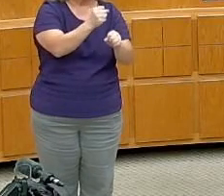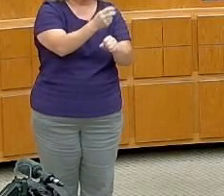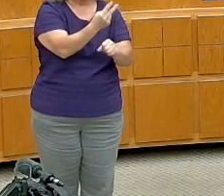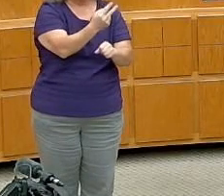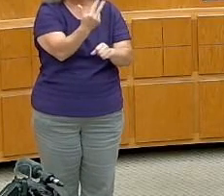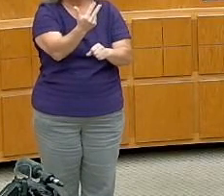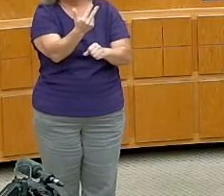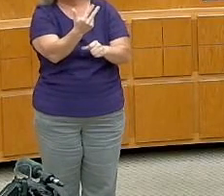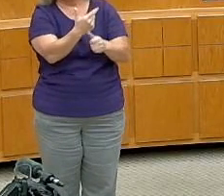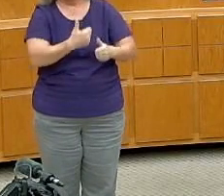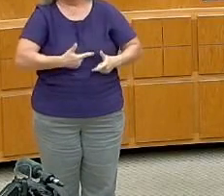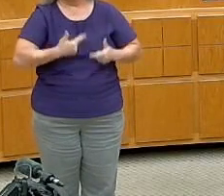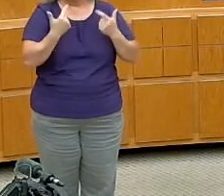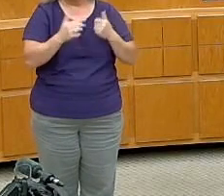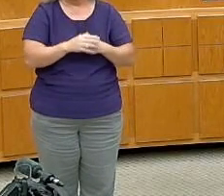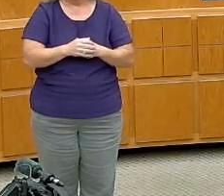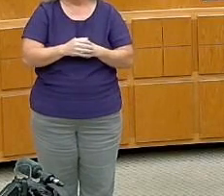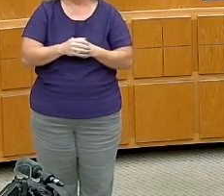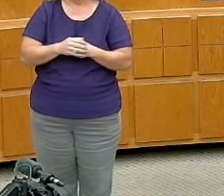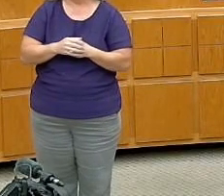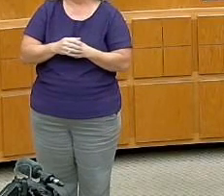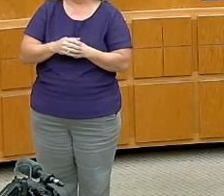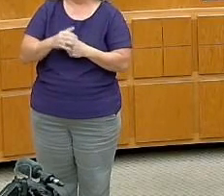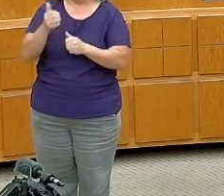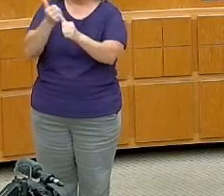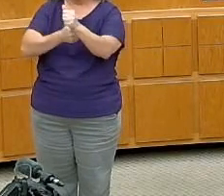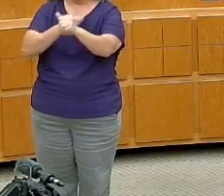and each patient can donate about 800 ml of plasma.